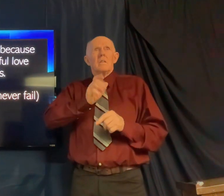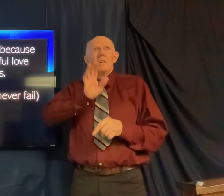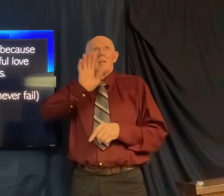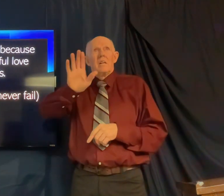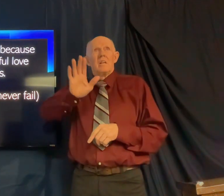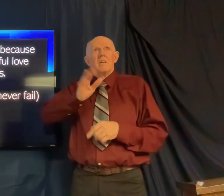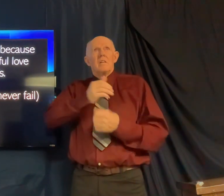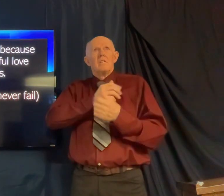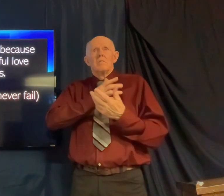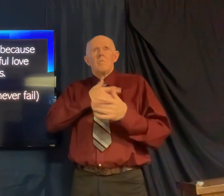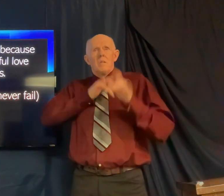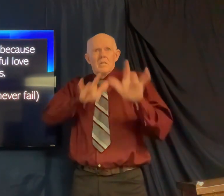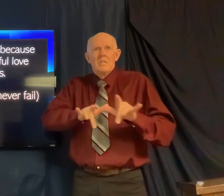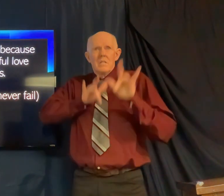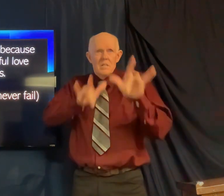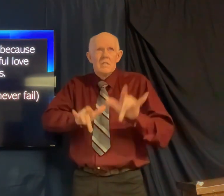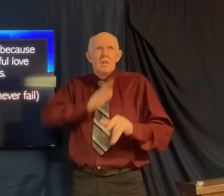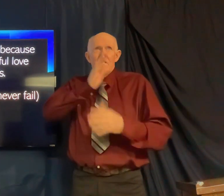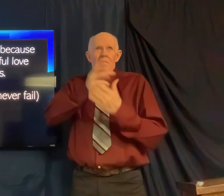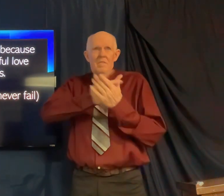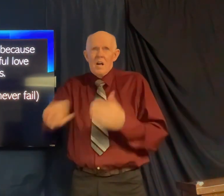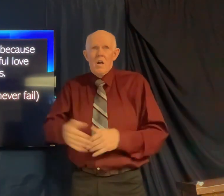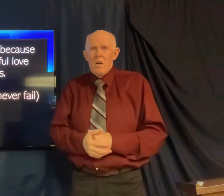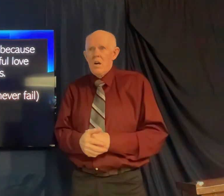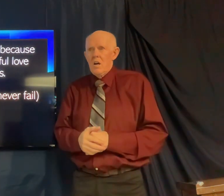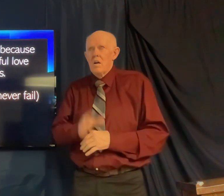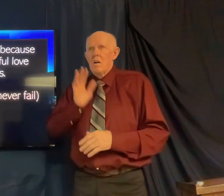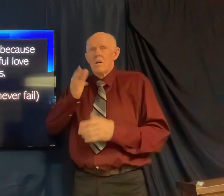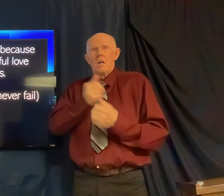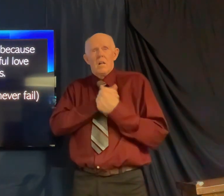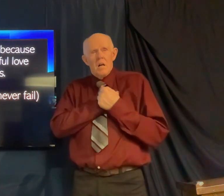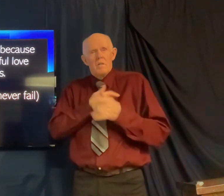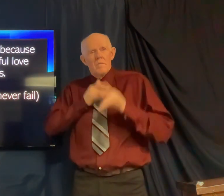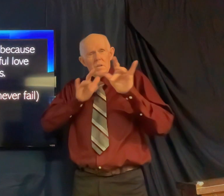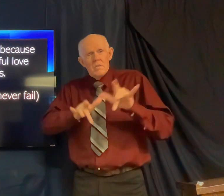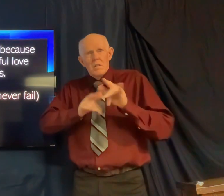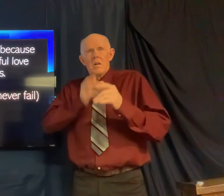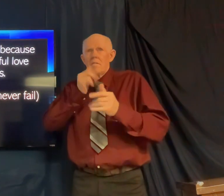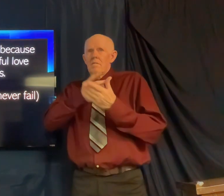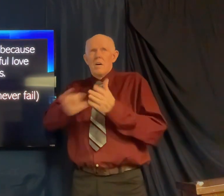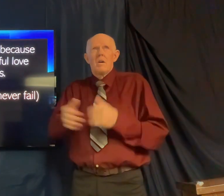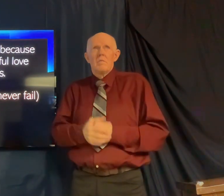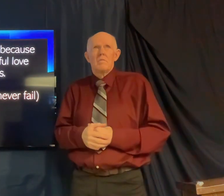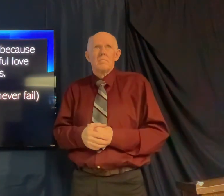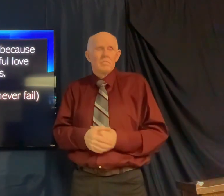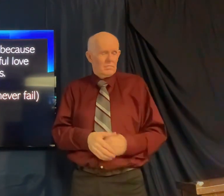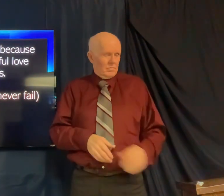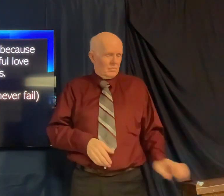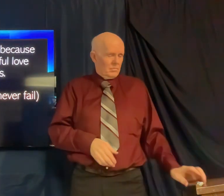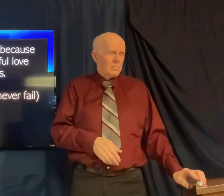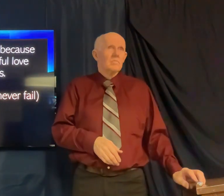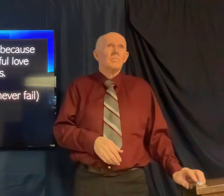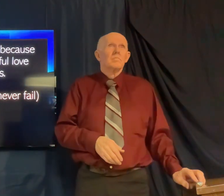In another translation, it says, His mercy never fails. His love and His mercy never